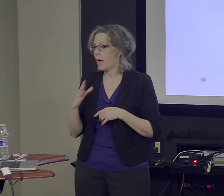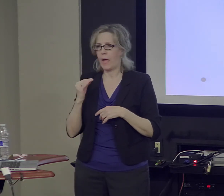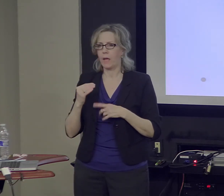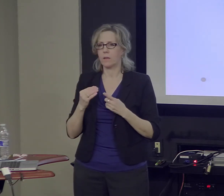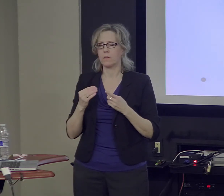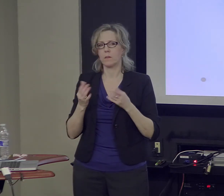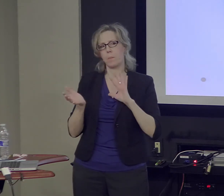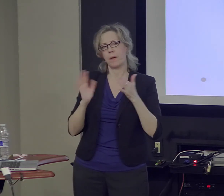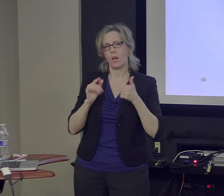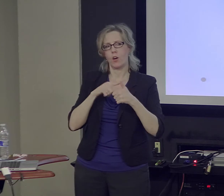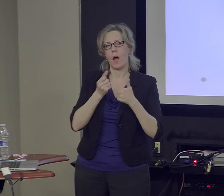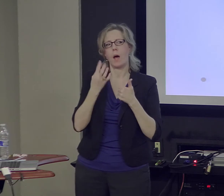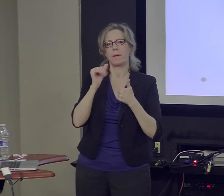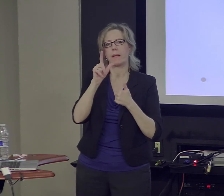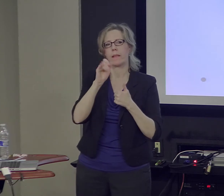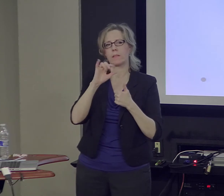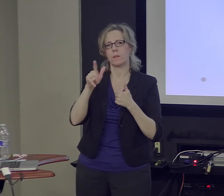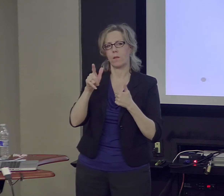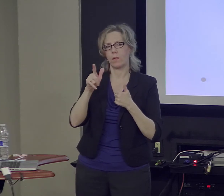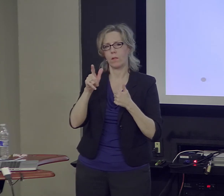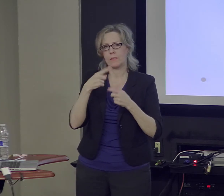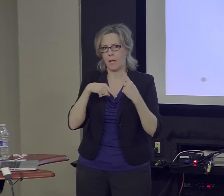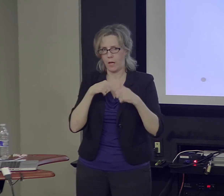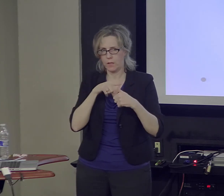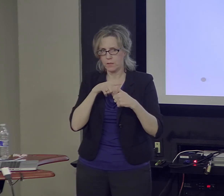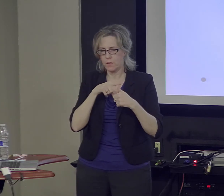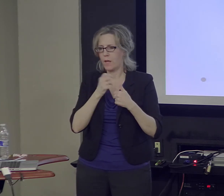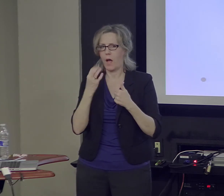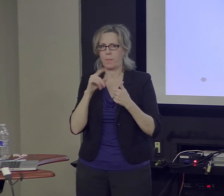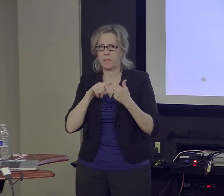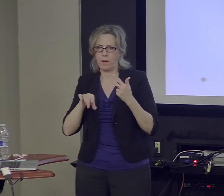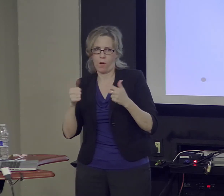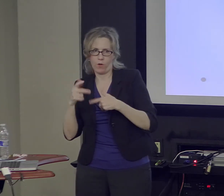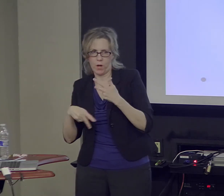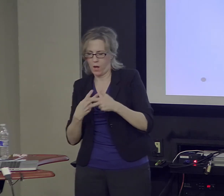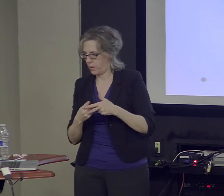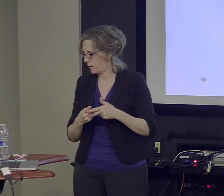were there. I wanted to compare how many lexical signs appeared,